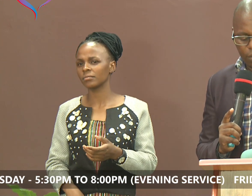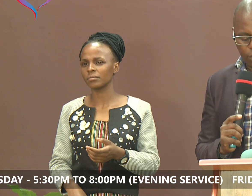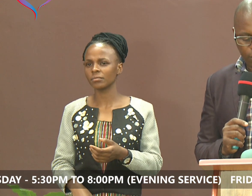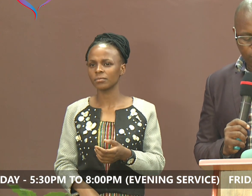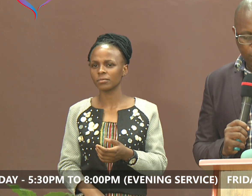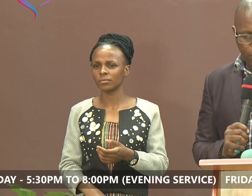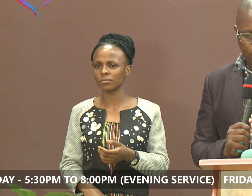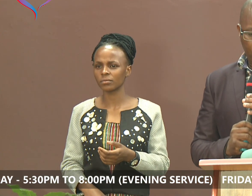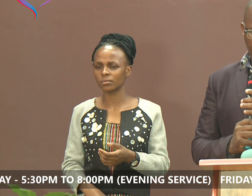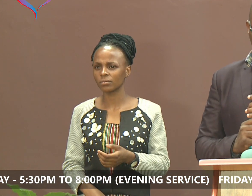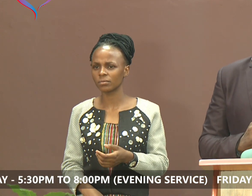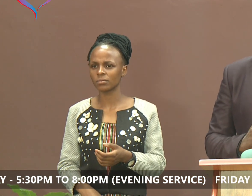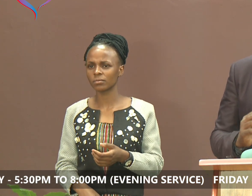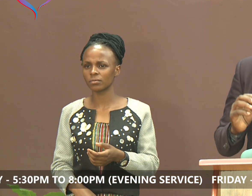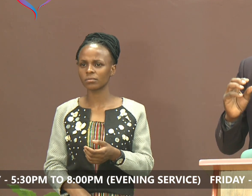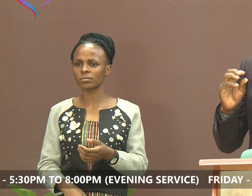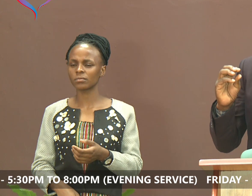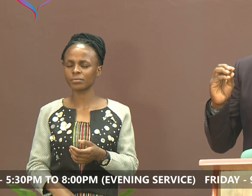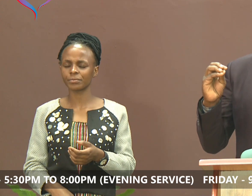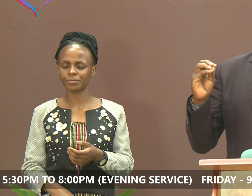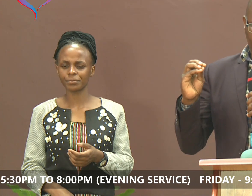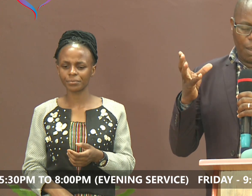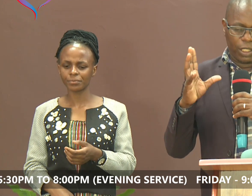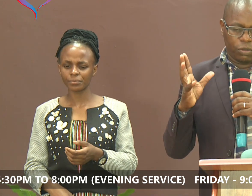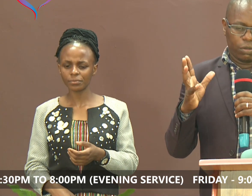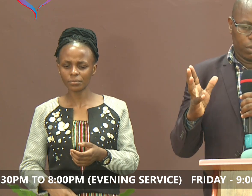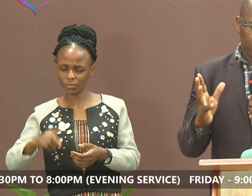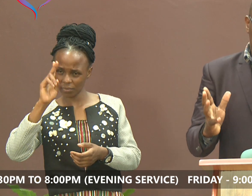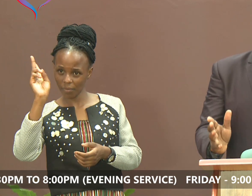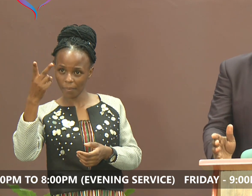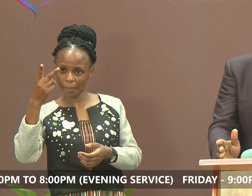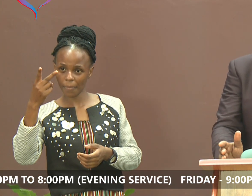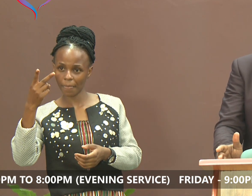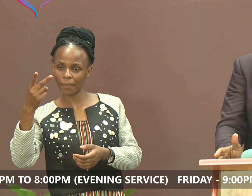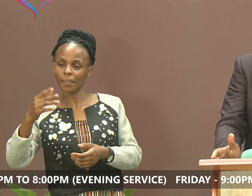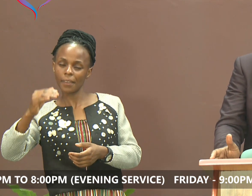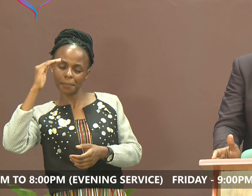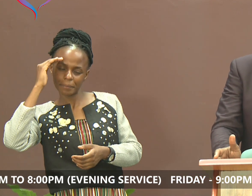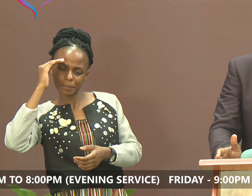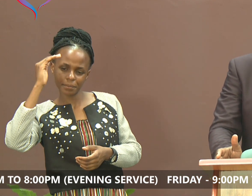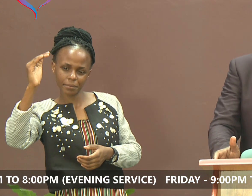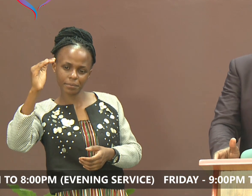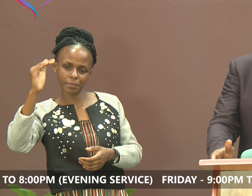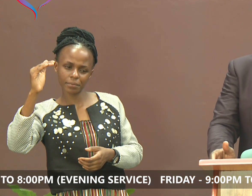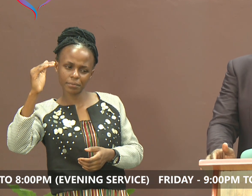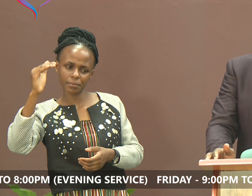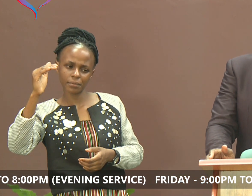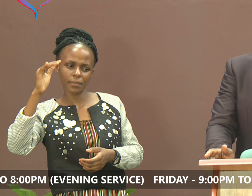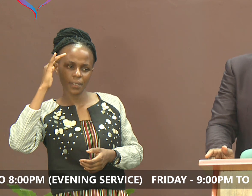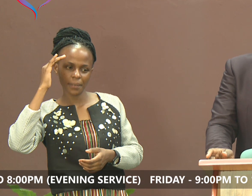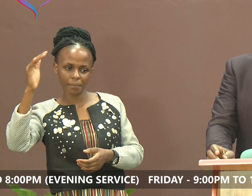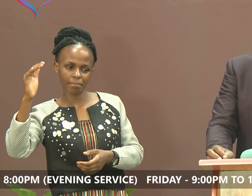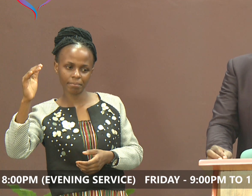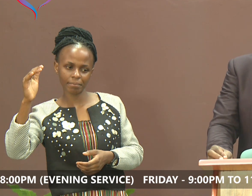kwaffe tulina okwebuuza kyatandikiddewa kyavuddewa. Number 2. Ekyokubiri. The message. Obubaka. The